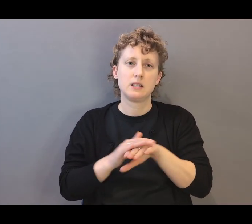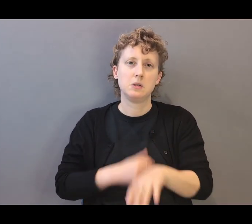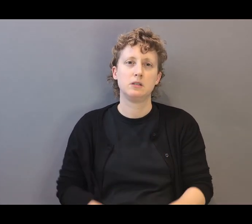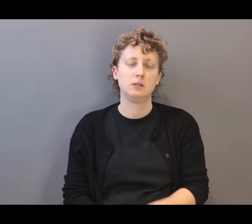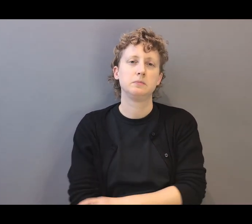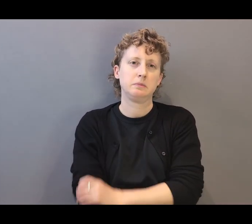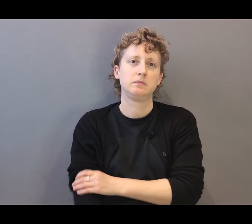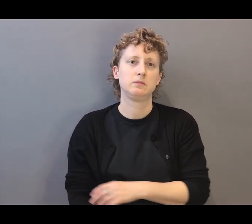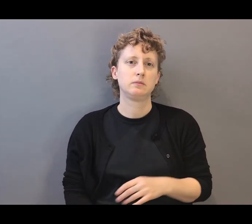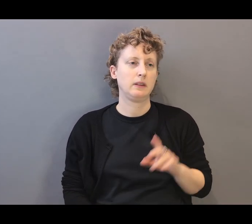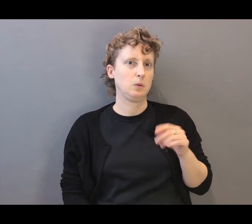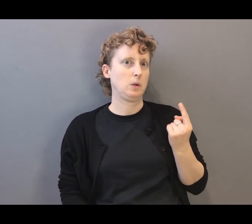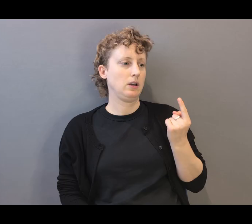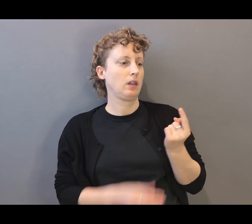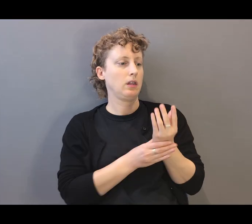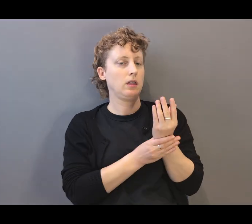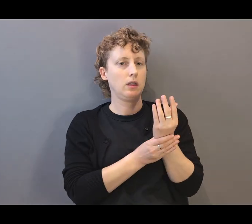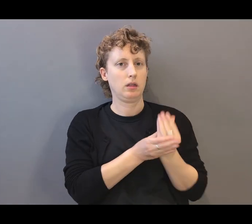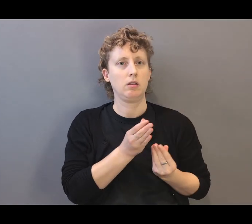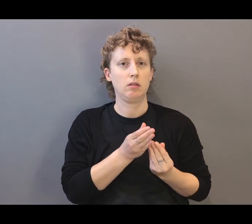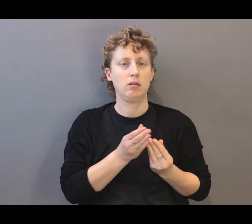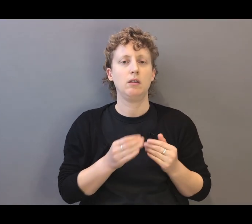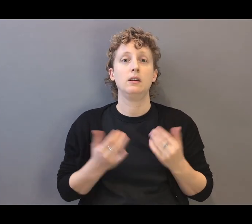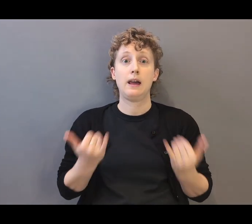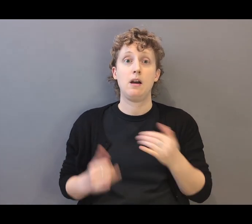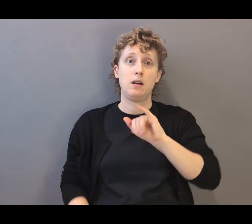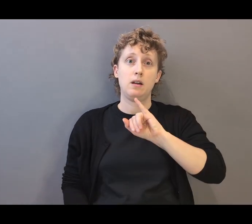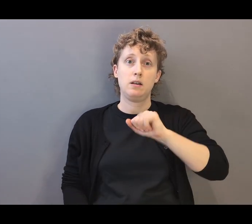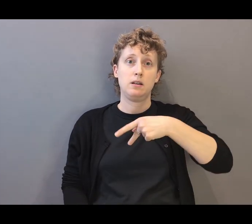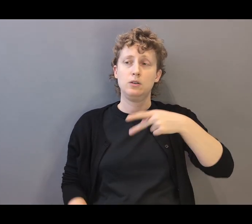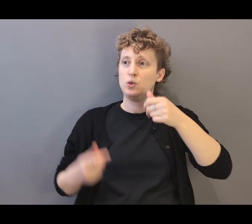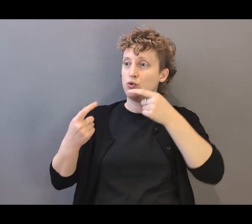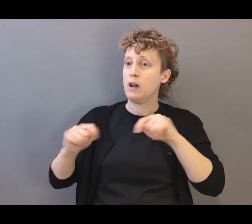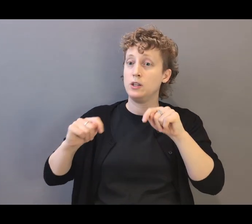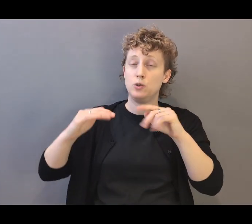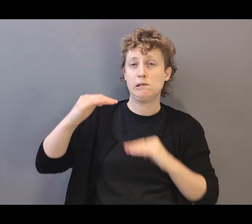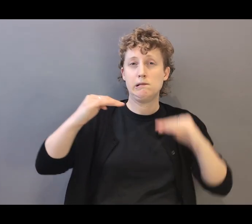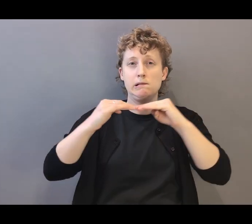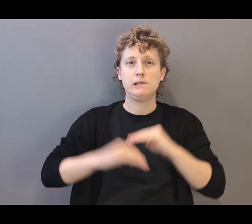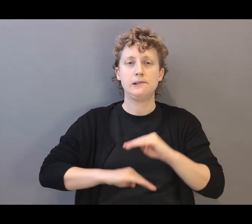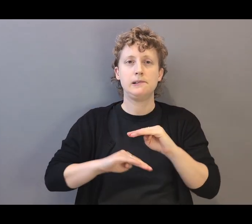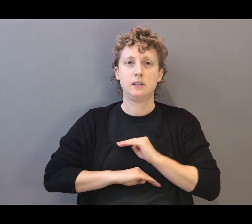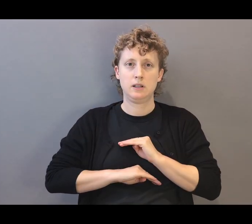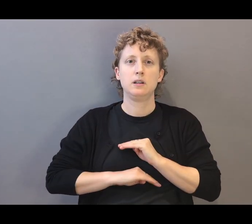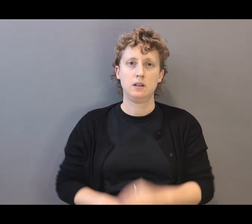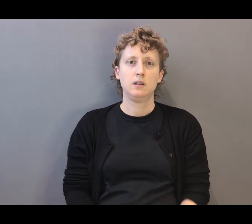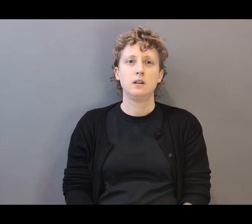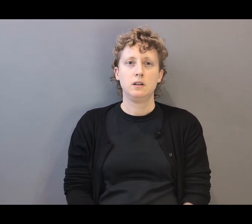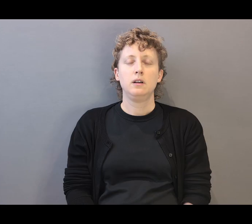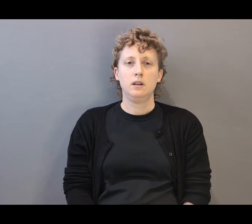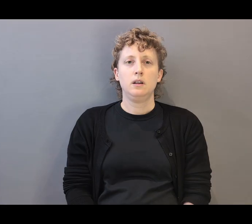what I think has been a gap in the market, and that IAAP is now trying to meet better than we have done before. So what is called